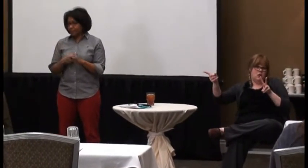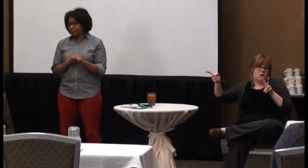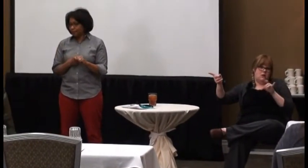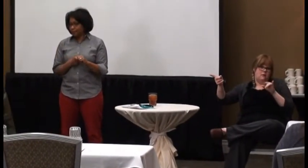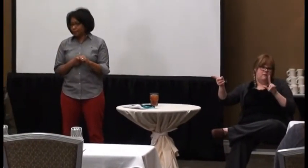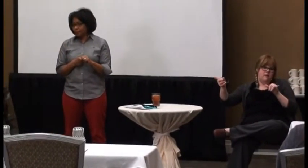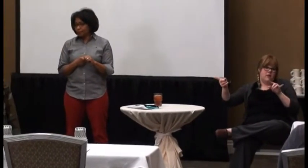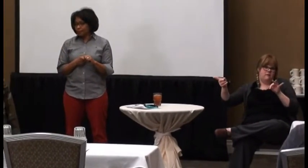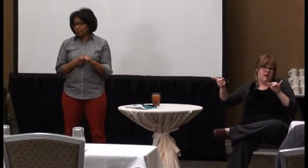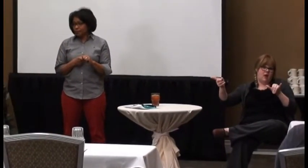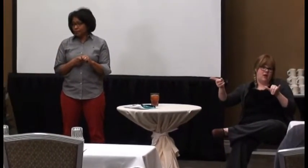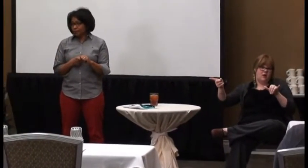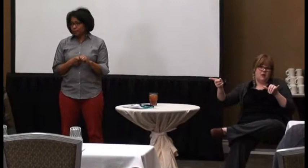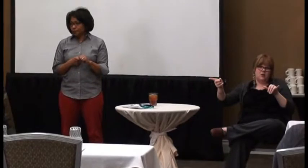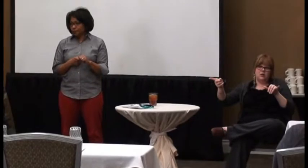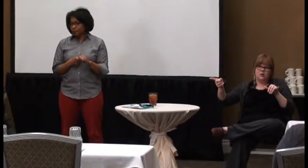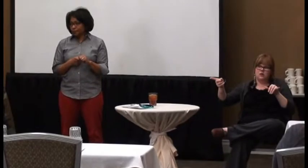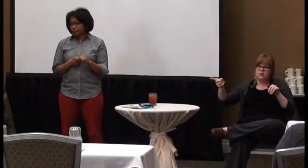Abilify.